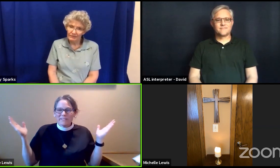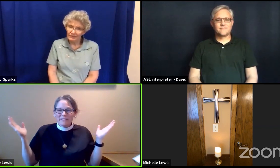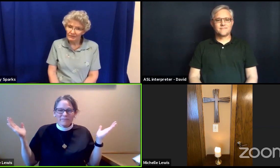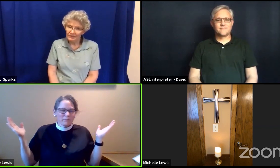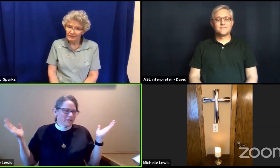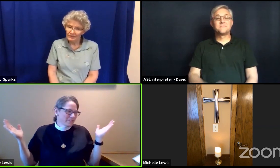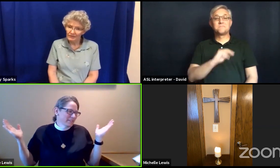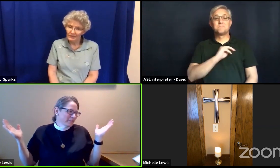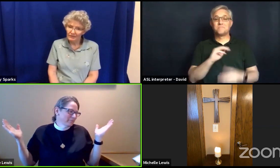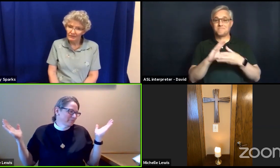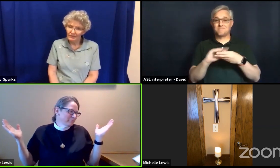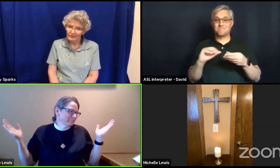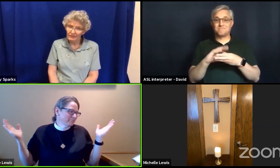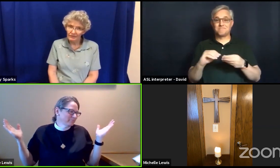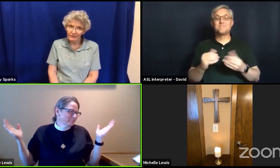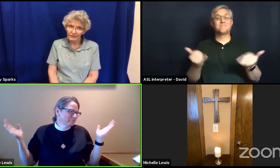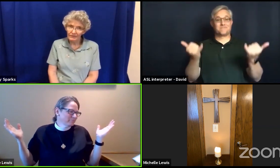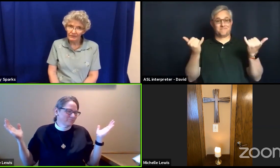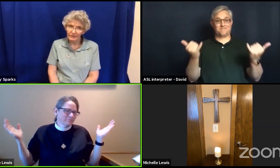now receive the blessing.